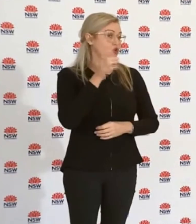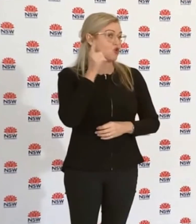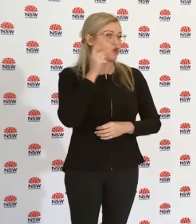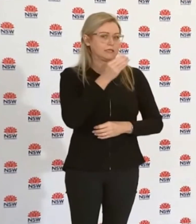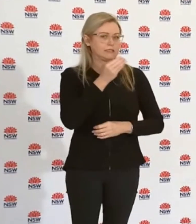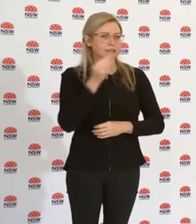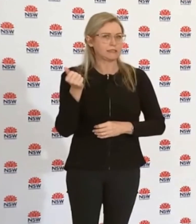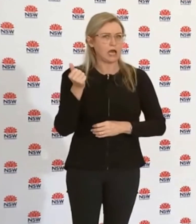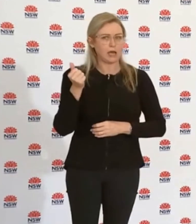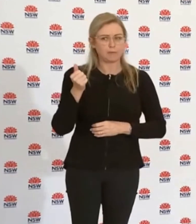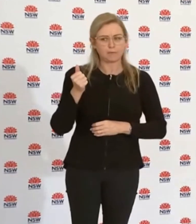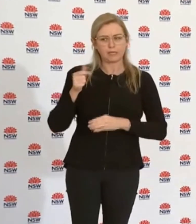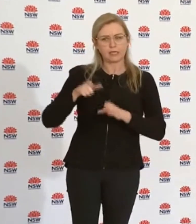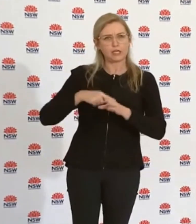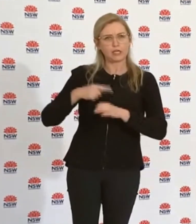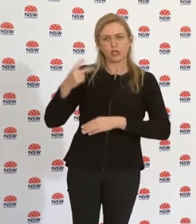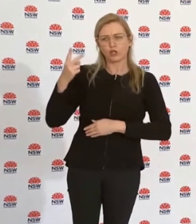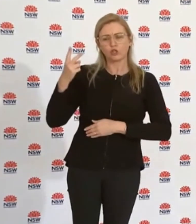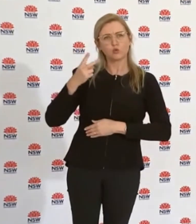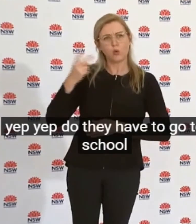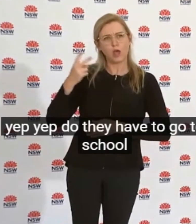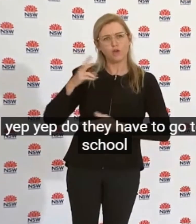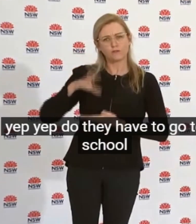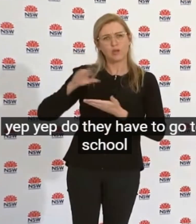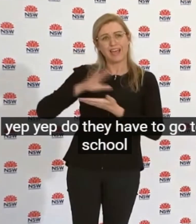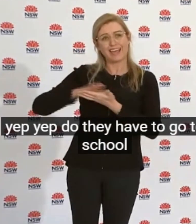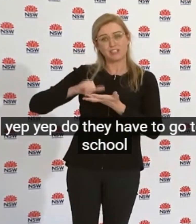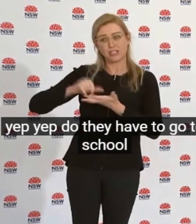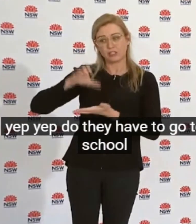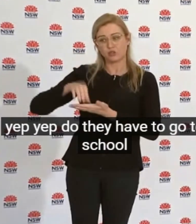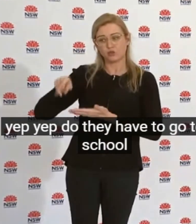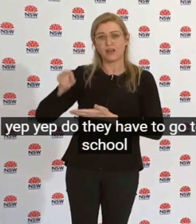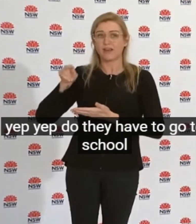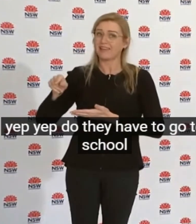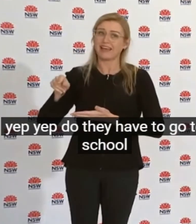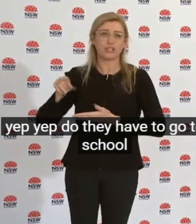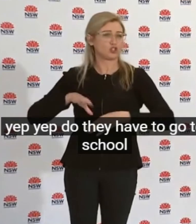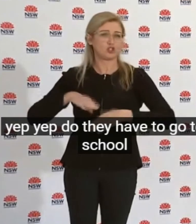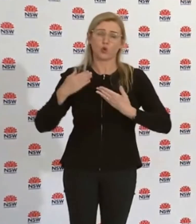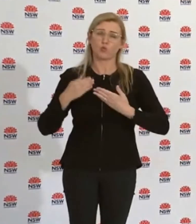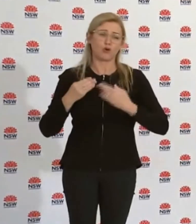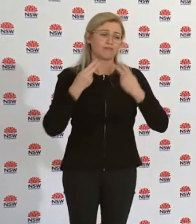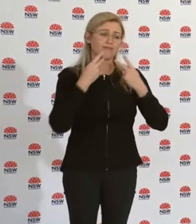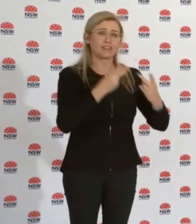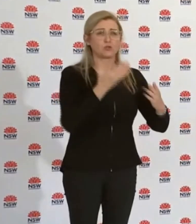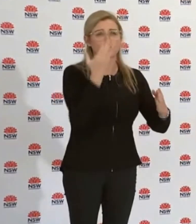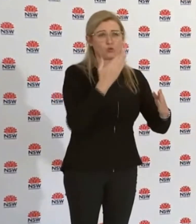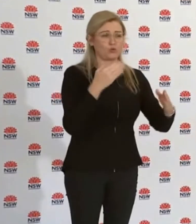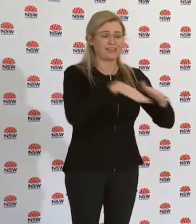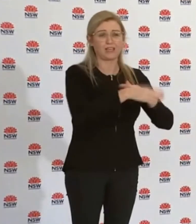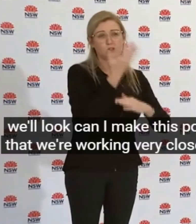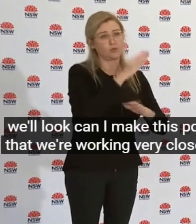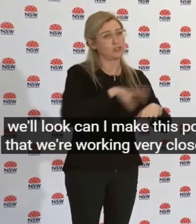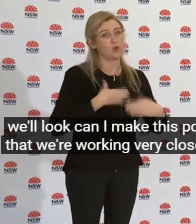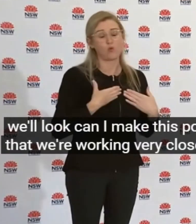to work. It's understandable. Going to school. Yep. Do they have to go to school? Well, look, can I make this point that we're working very closely,